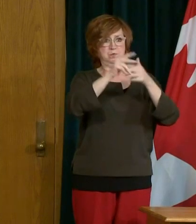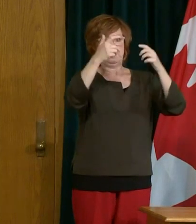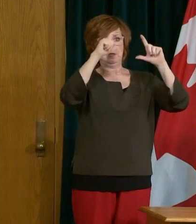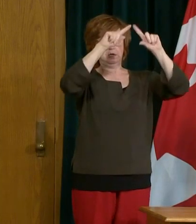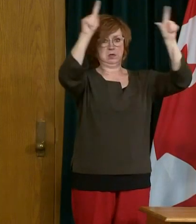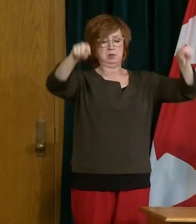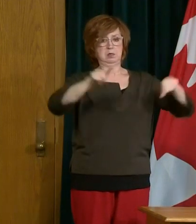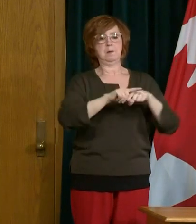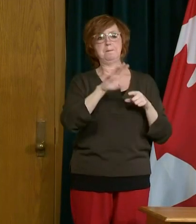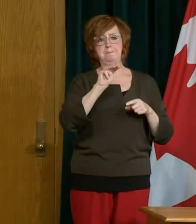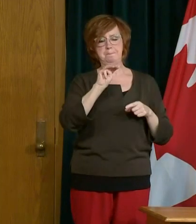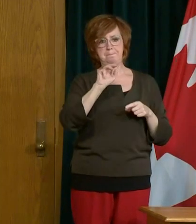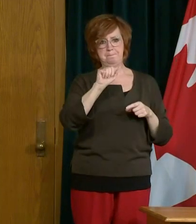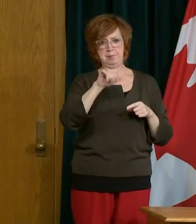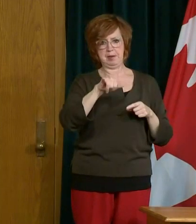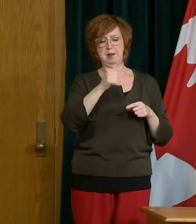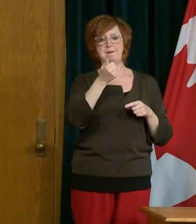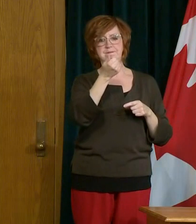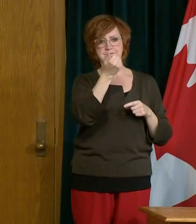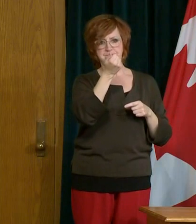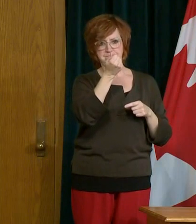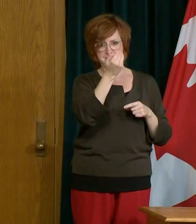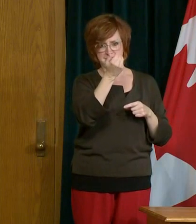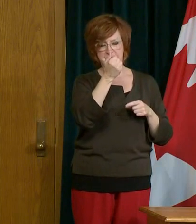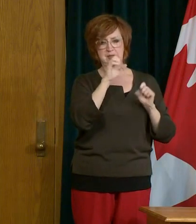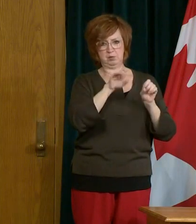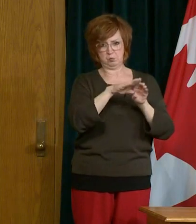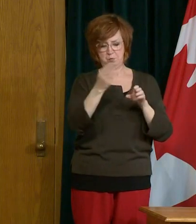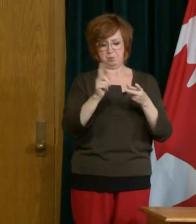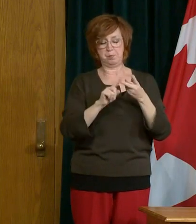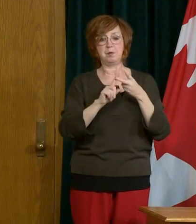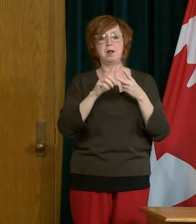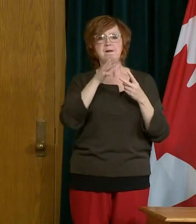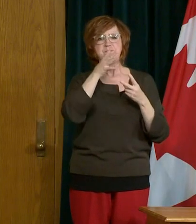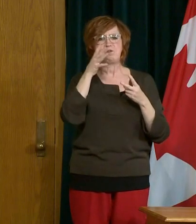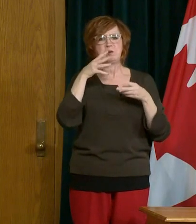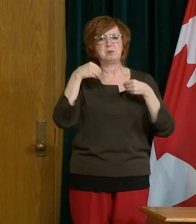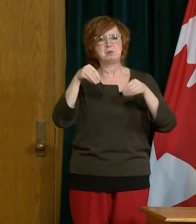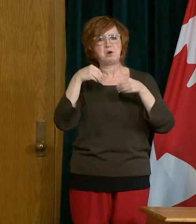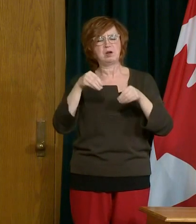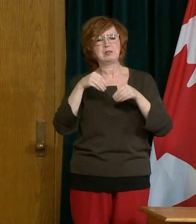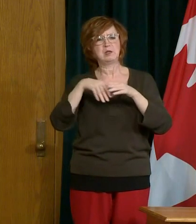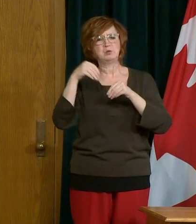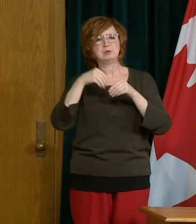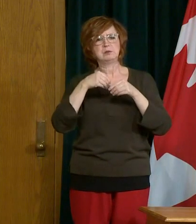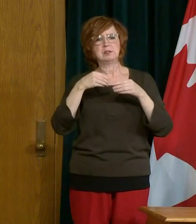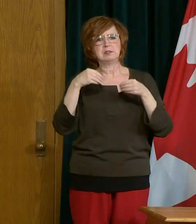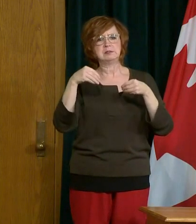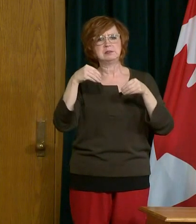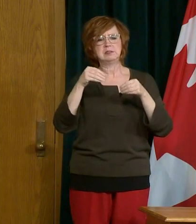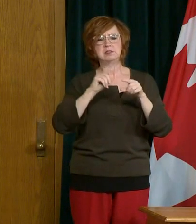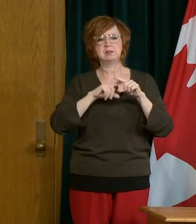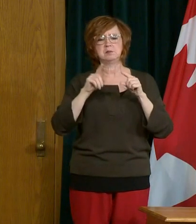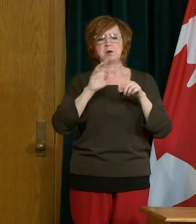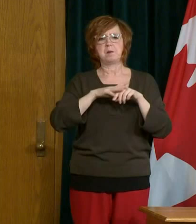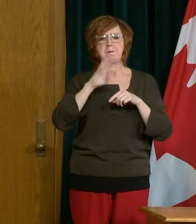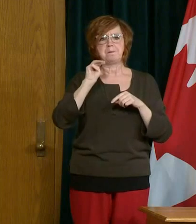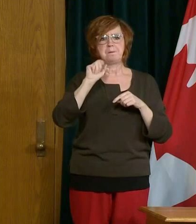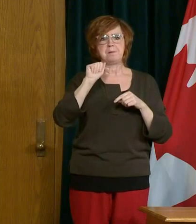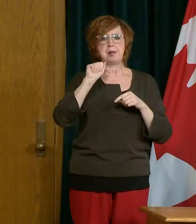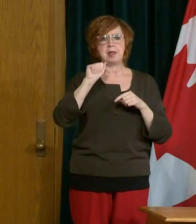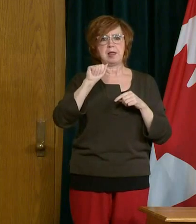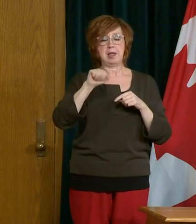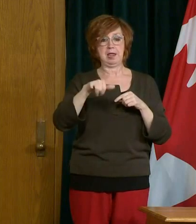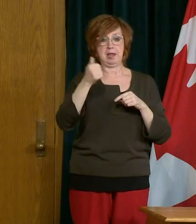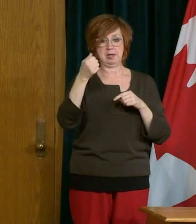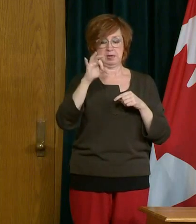on May the 19th. Like many other businesses, they will have to follow a number of protocols and guidelines to keep their employees